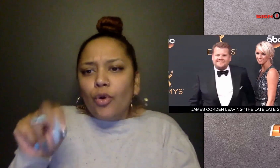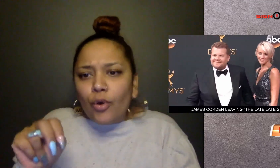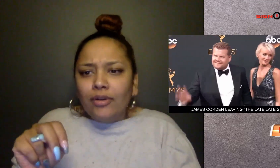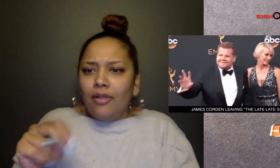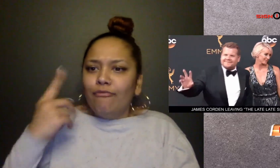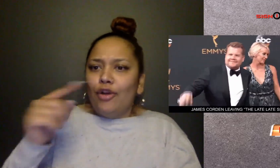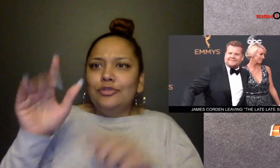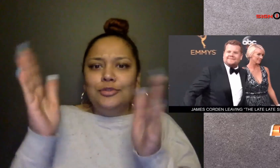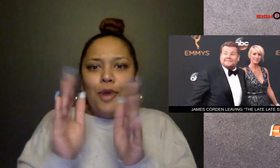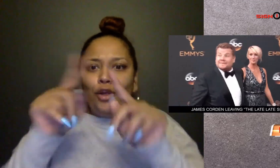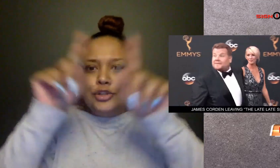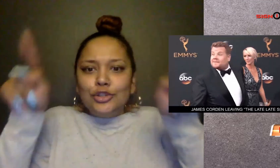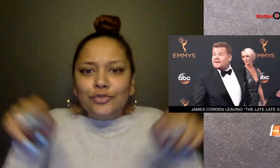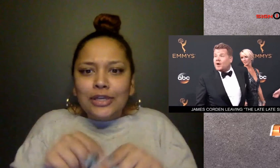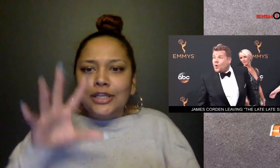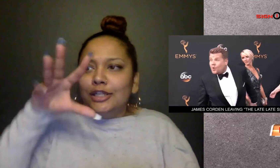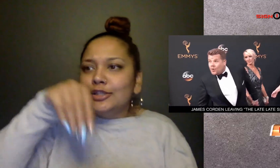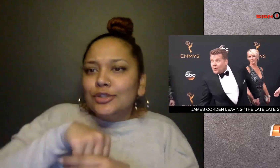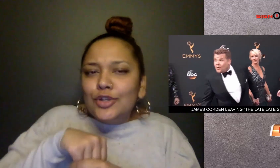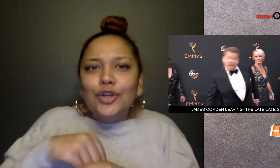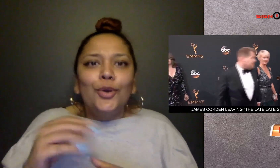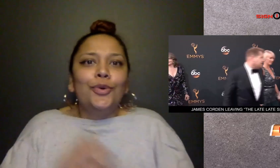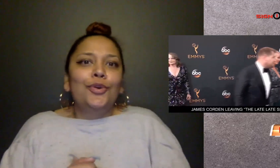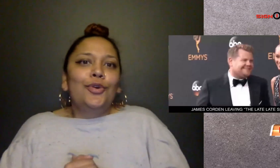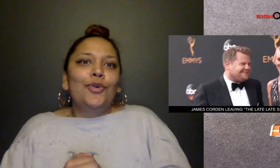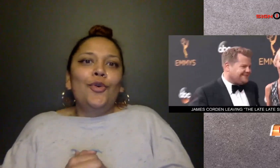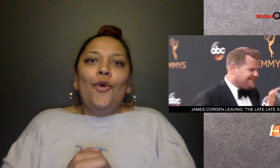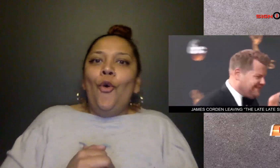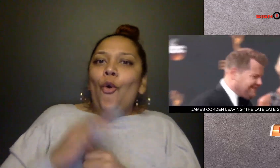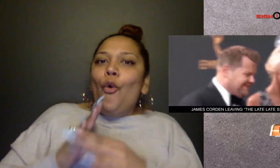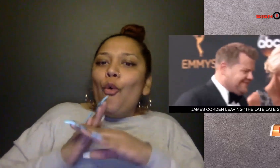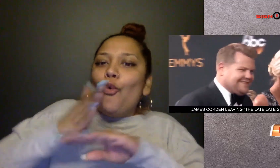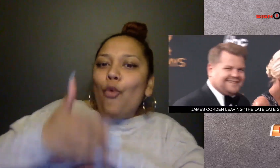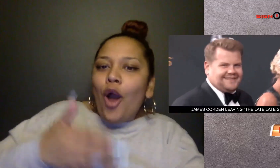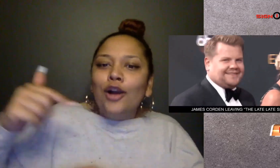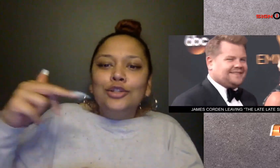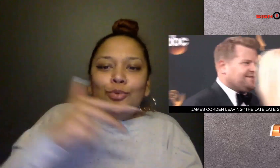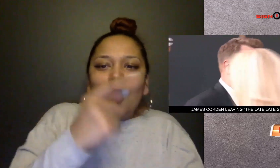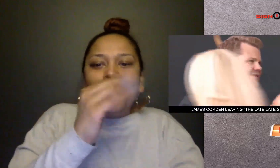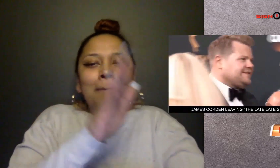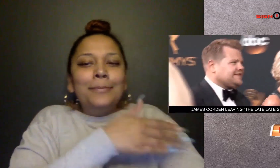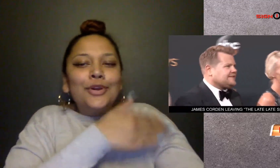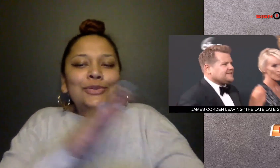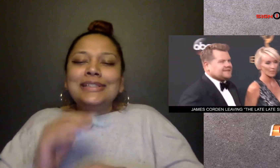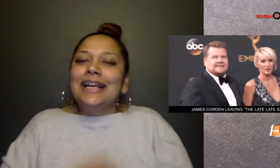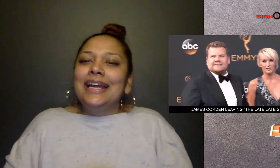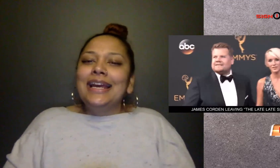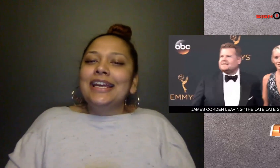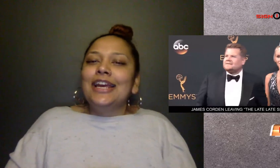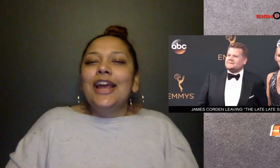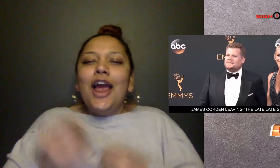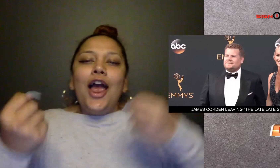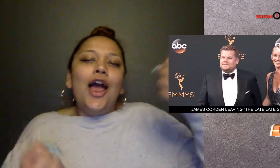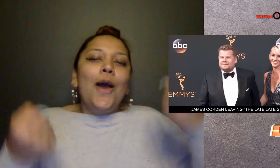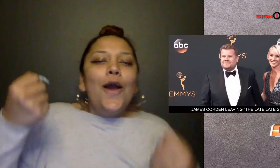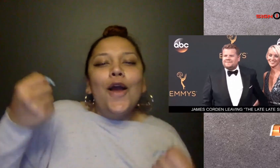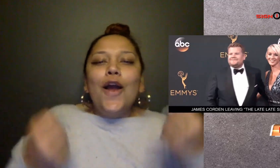among the more popular features Corden brought to the small screen include crosswalk the musical